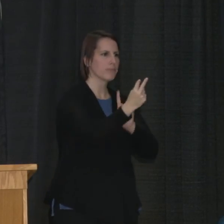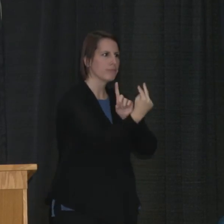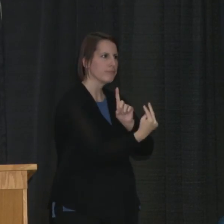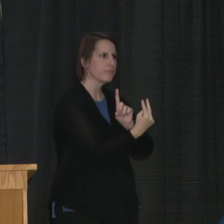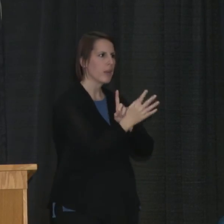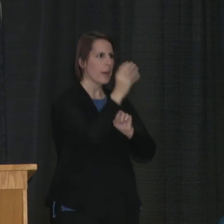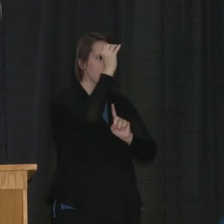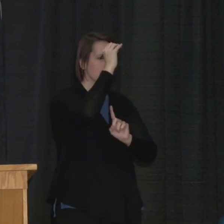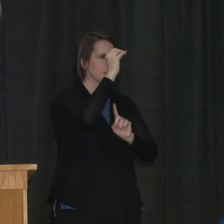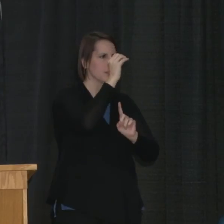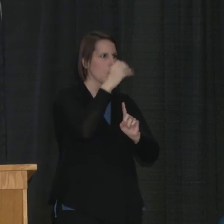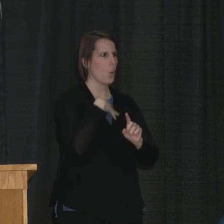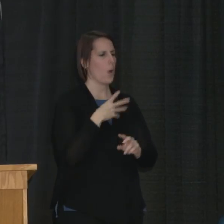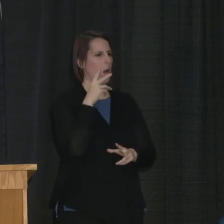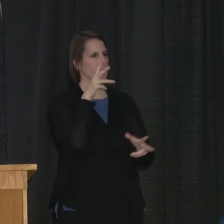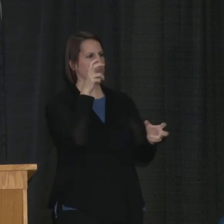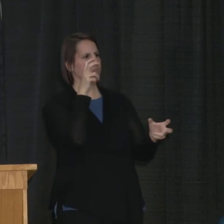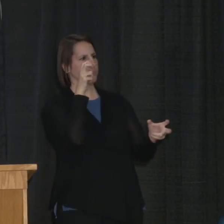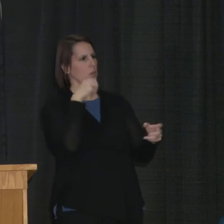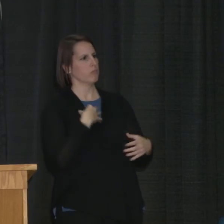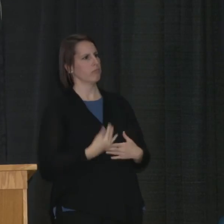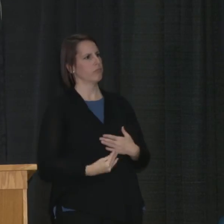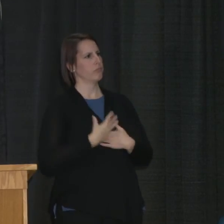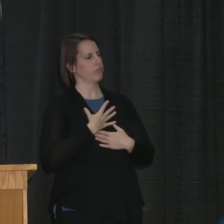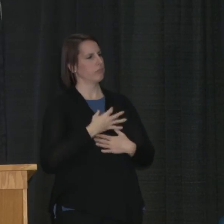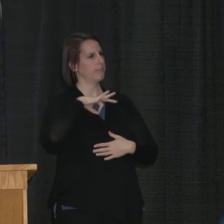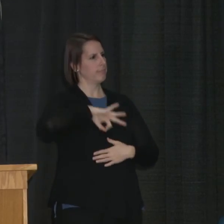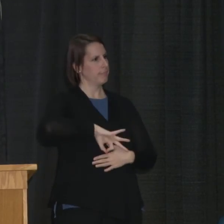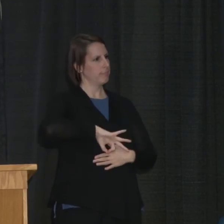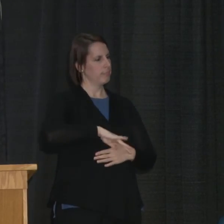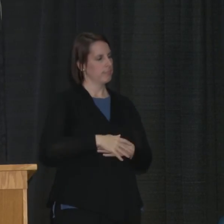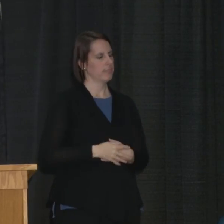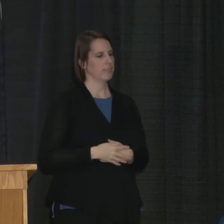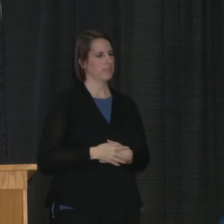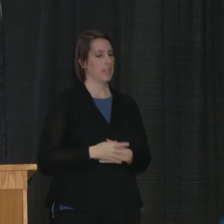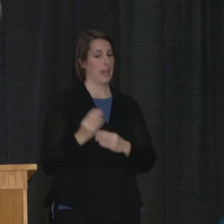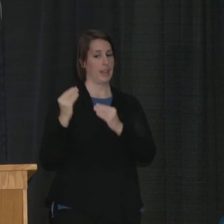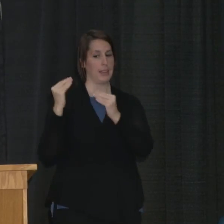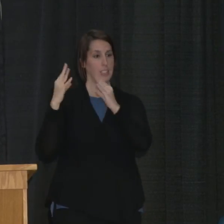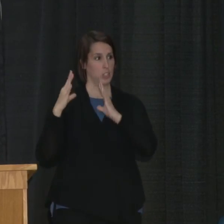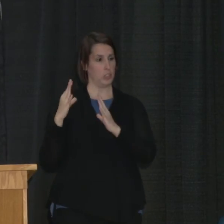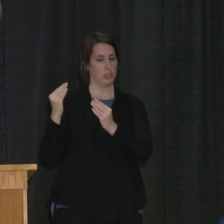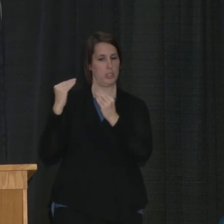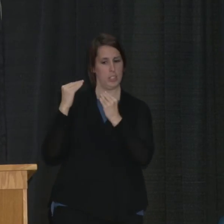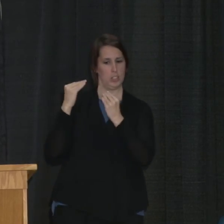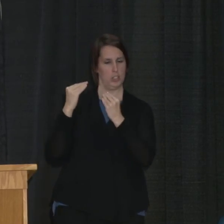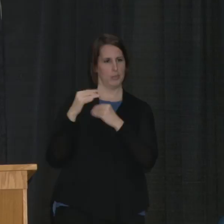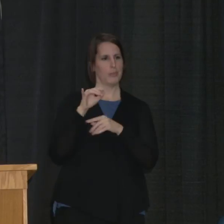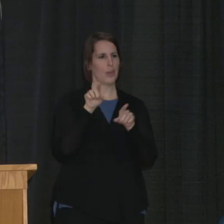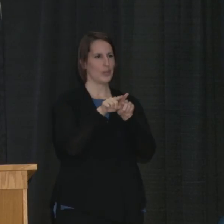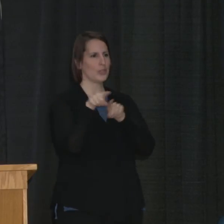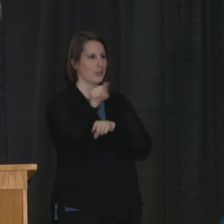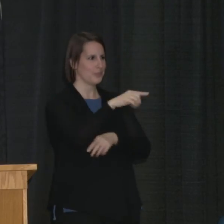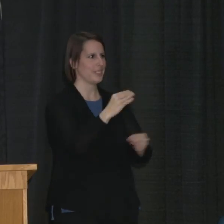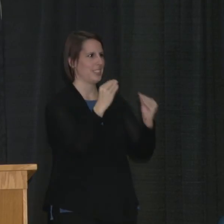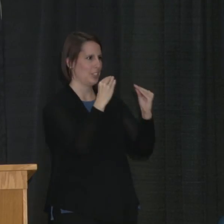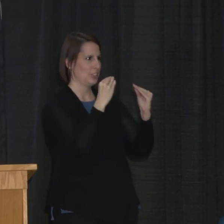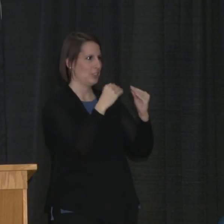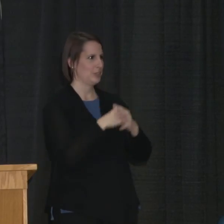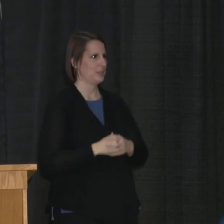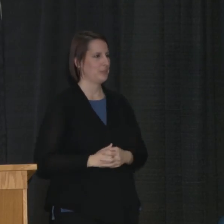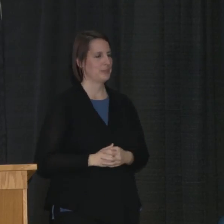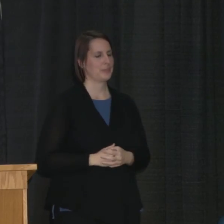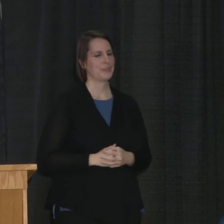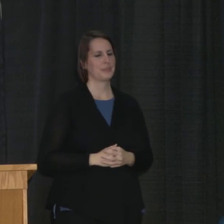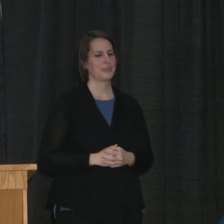and support. We have learned as much from each other as we have from our programs. The graduating class